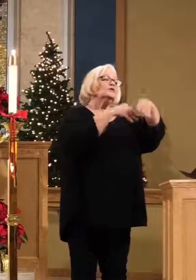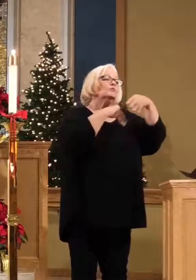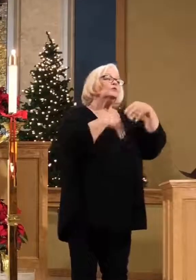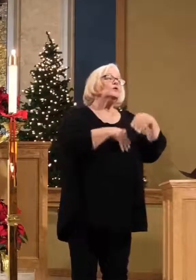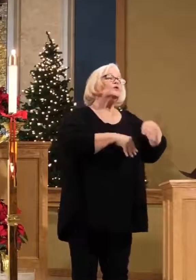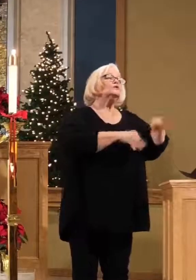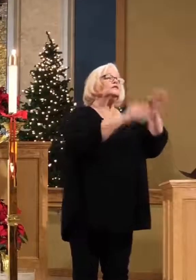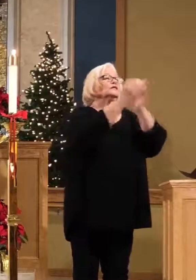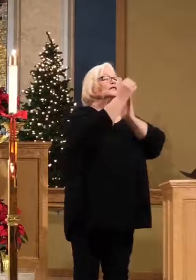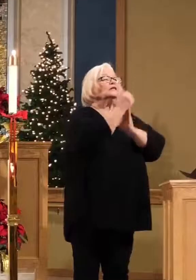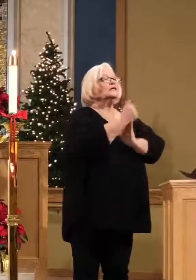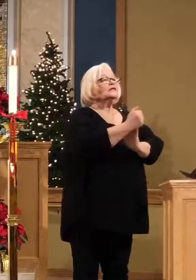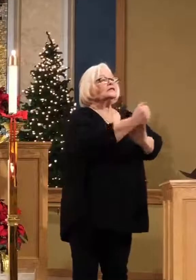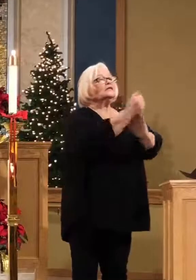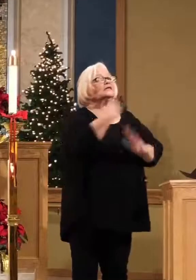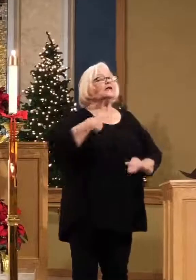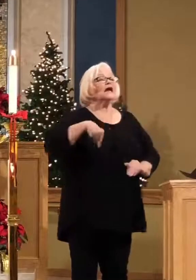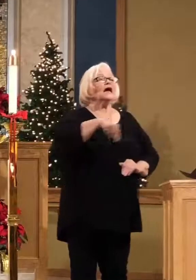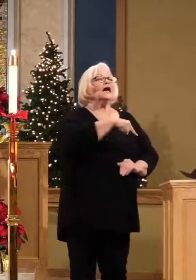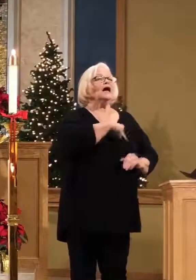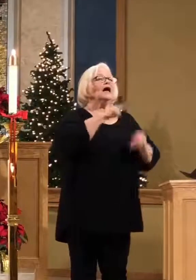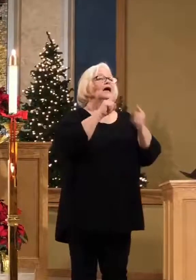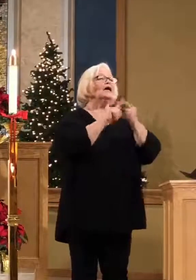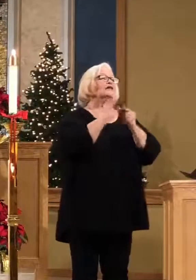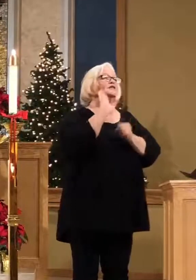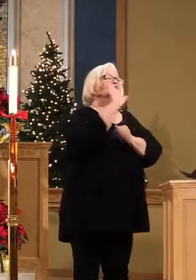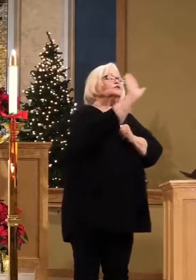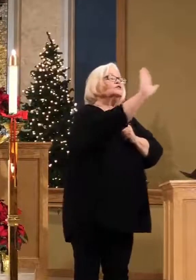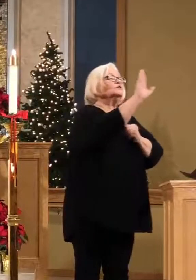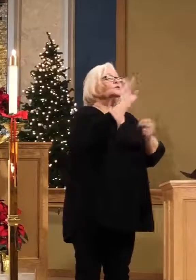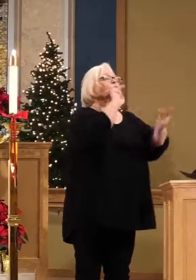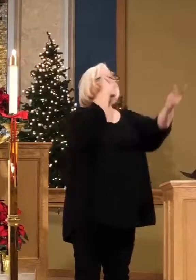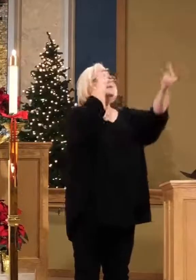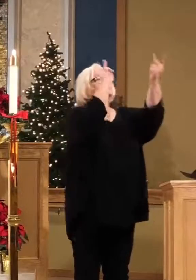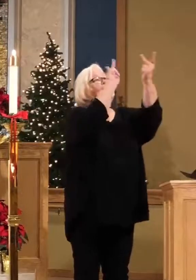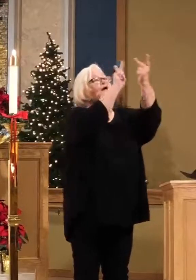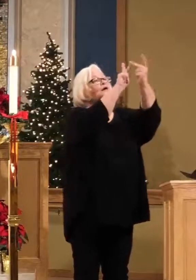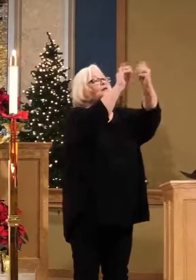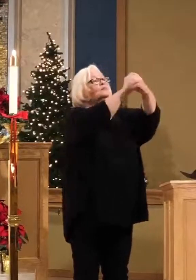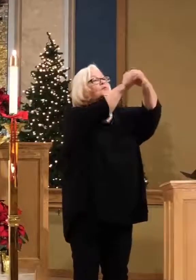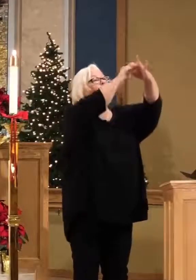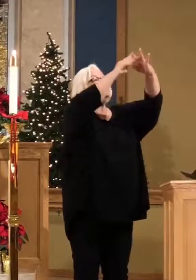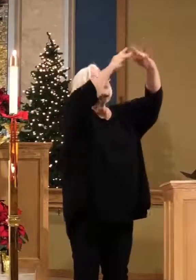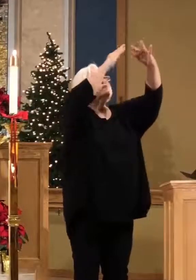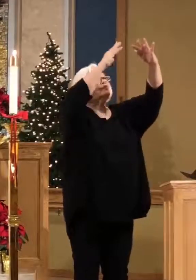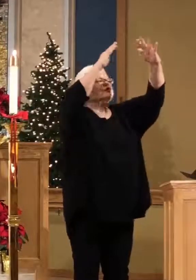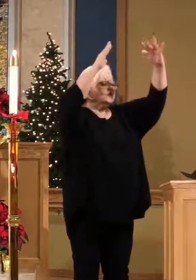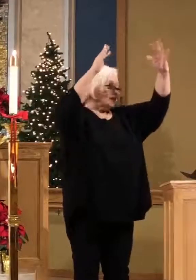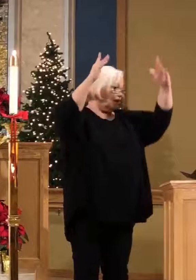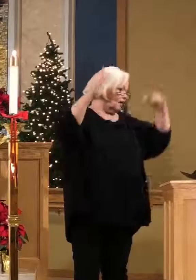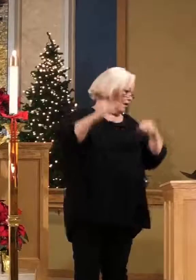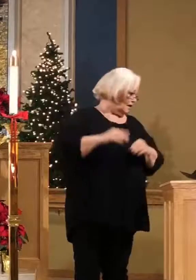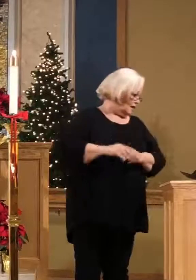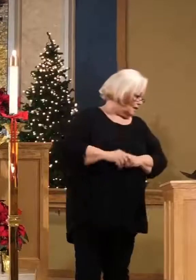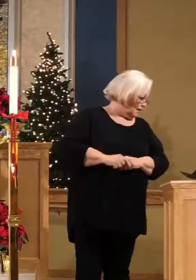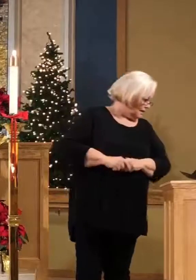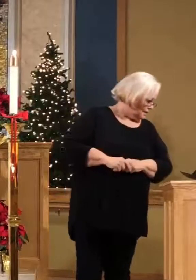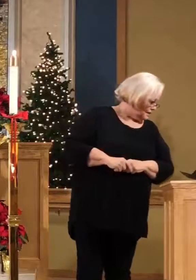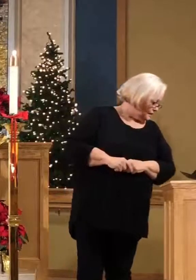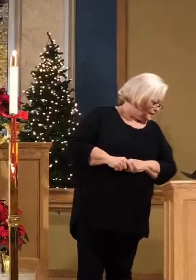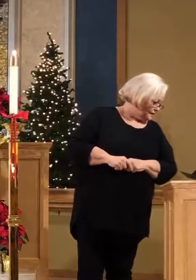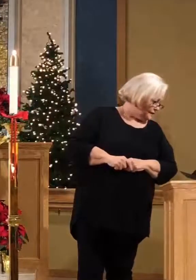still proceeding, guide us to thy perfect